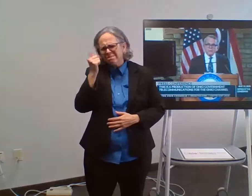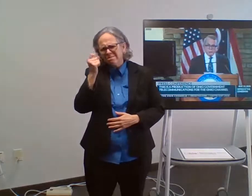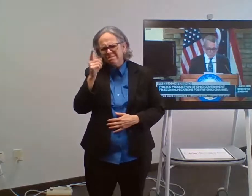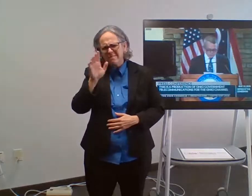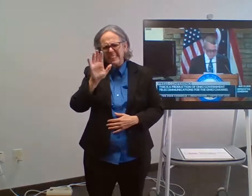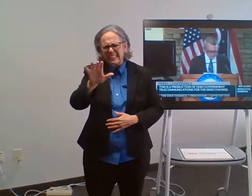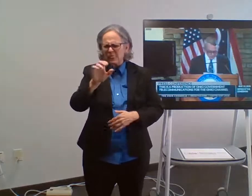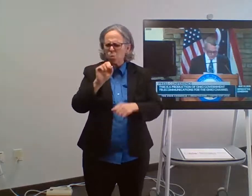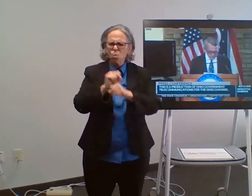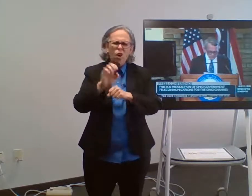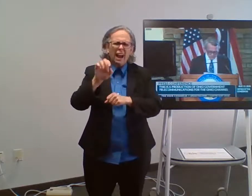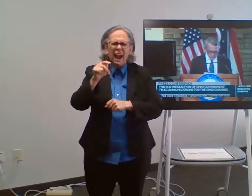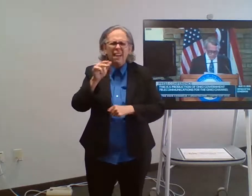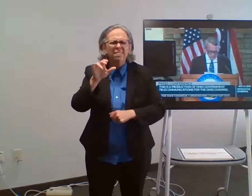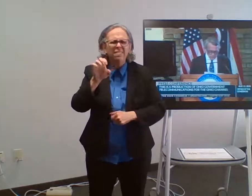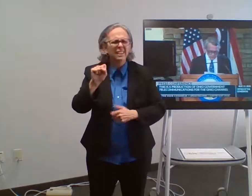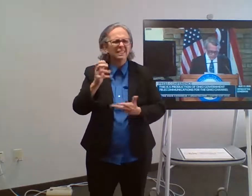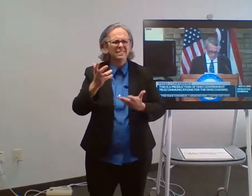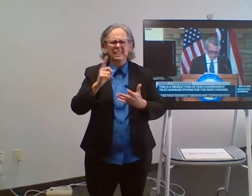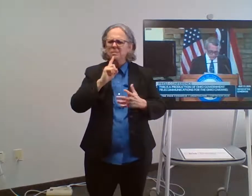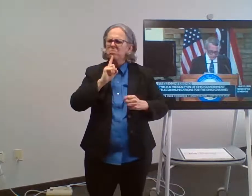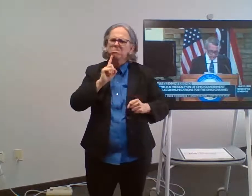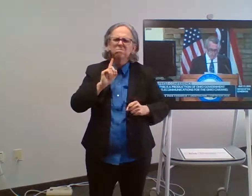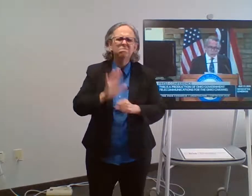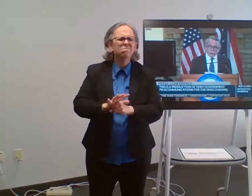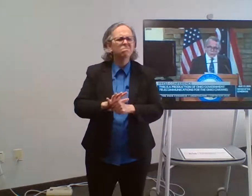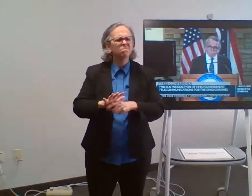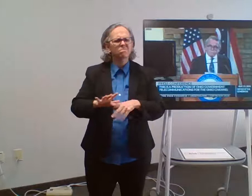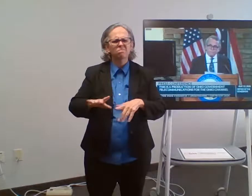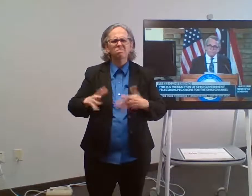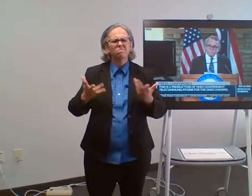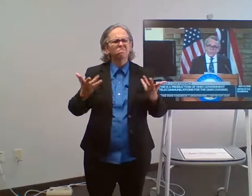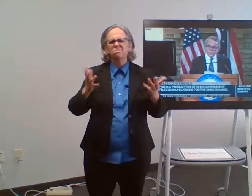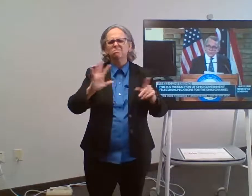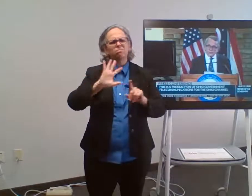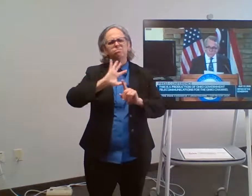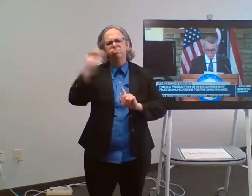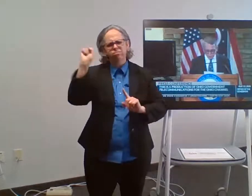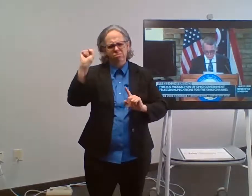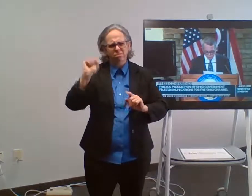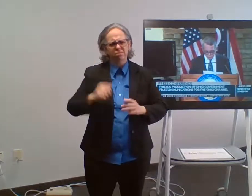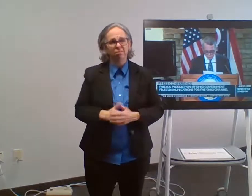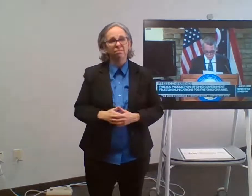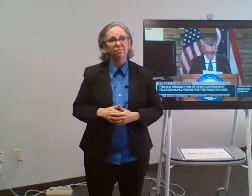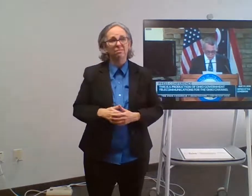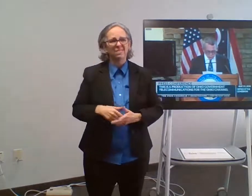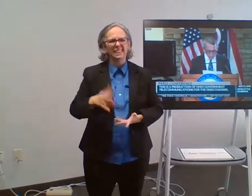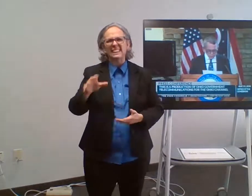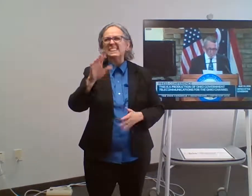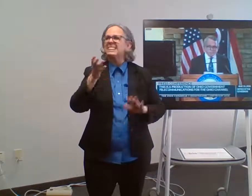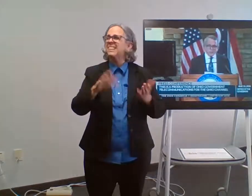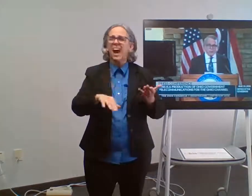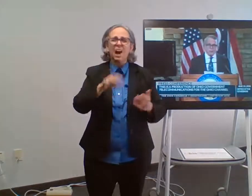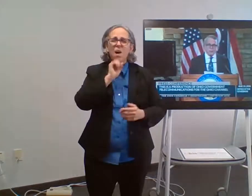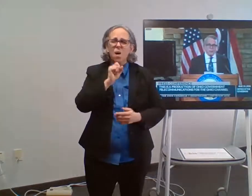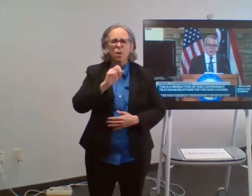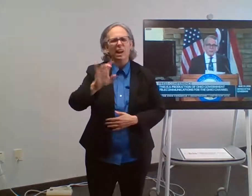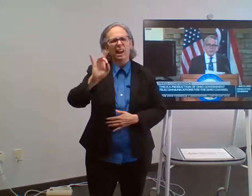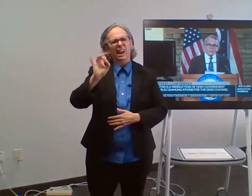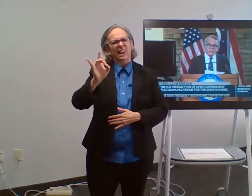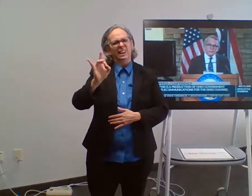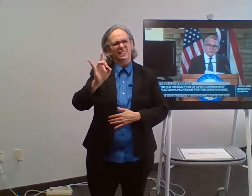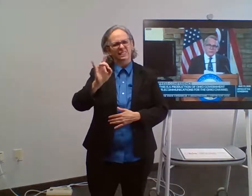job and to people was unparalleled. 80 years old, he drove from Lakewood to